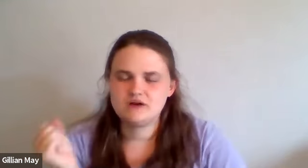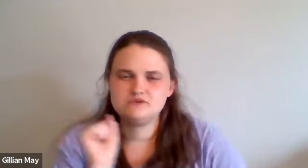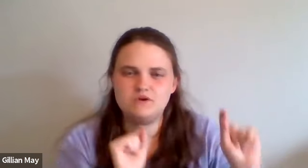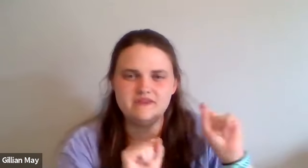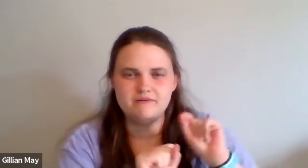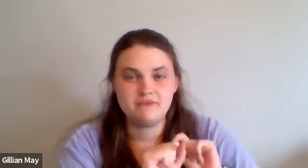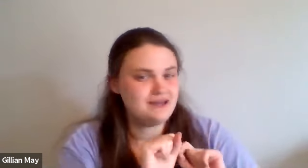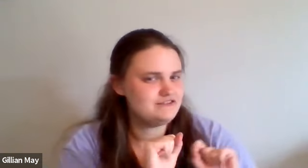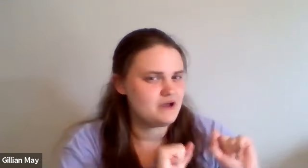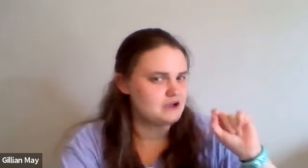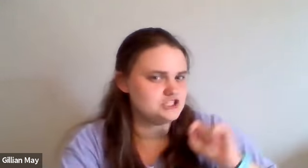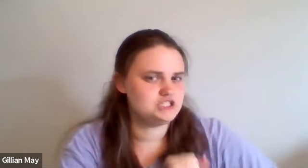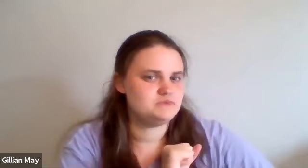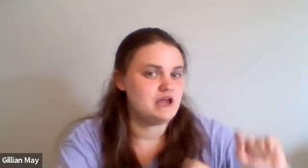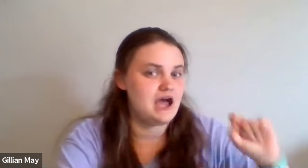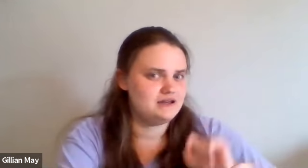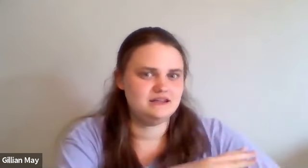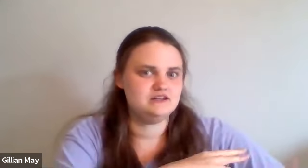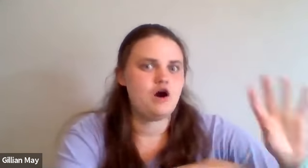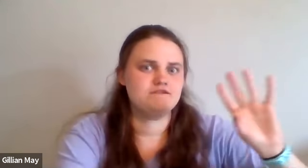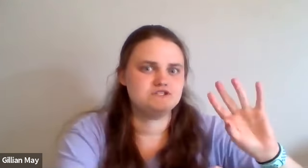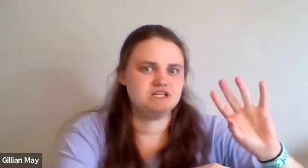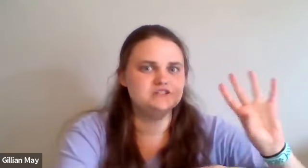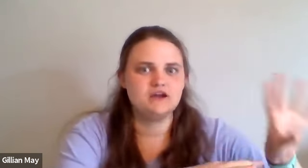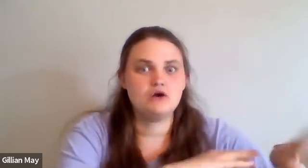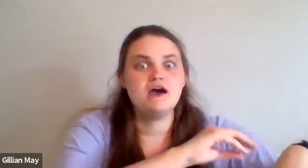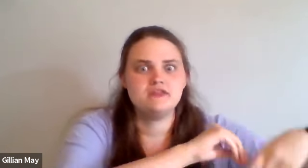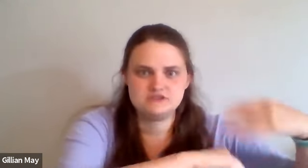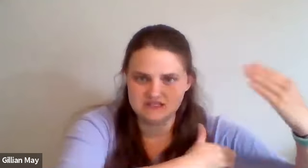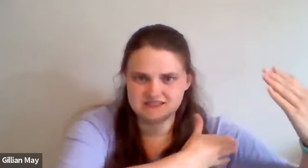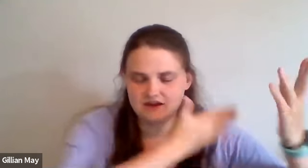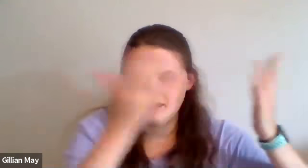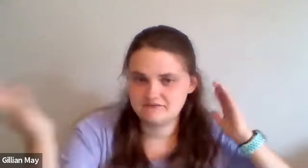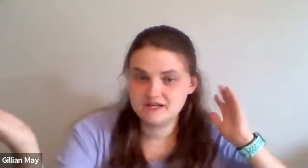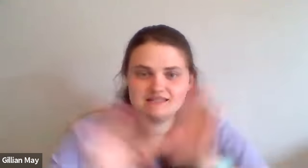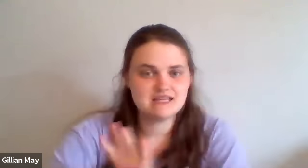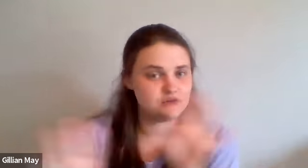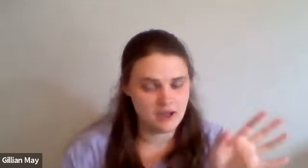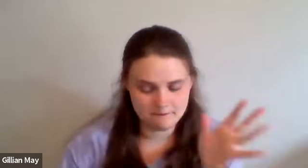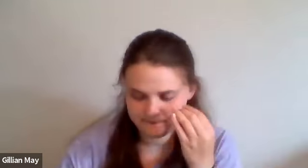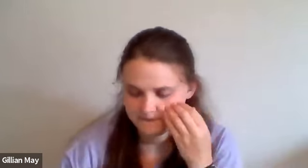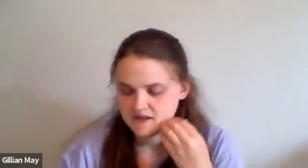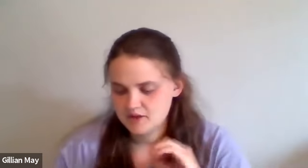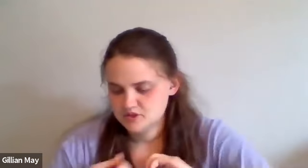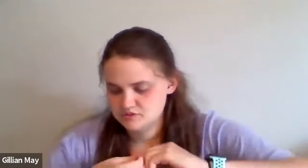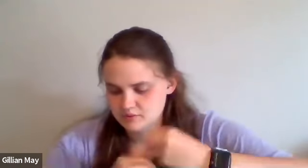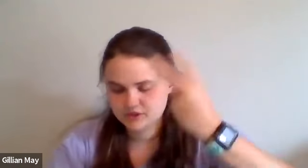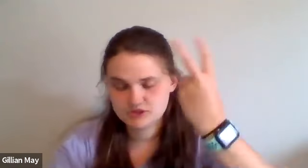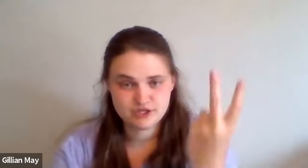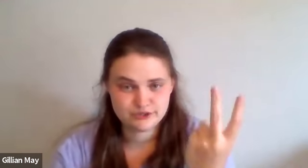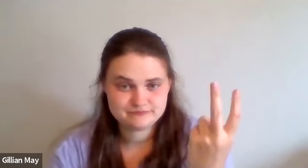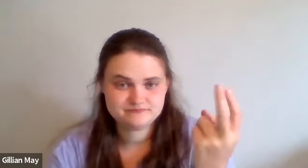was one that might have actually just been added in conversation. Like, oh yeah, there's this sign. And if it is, that's okay. So number 2.